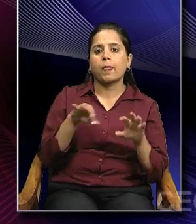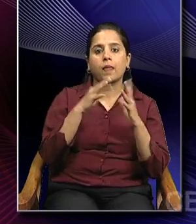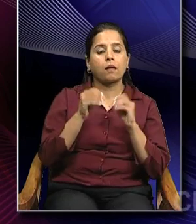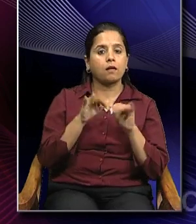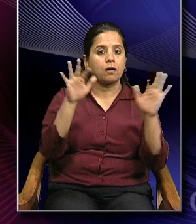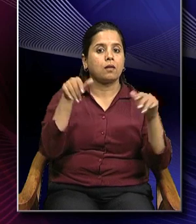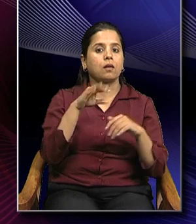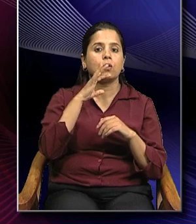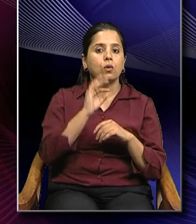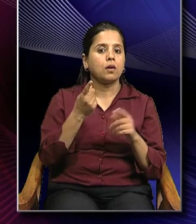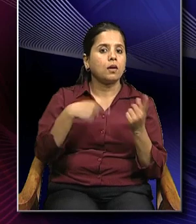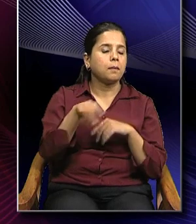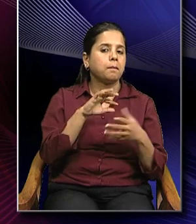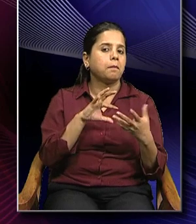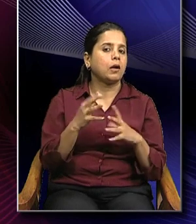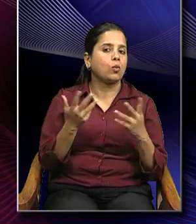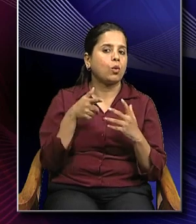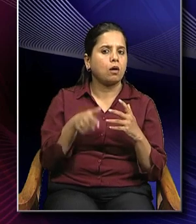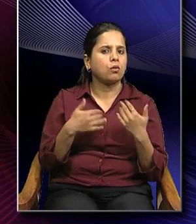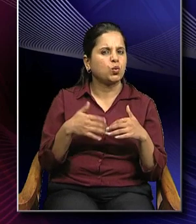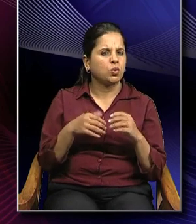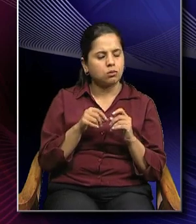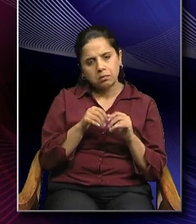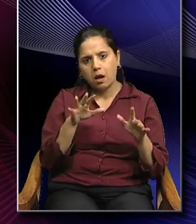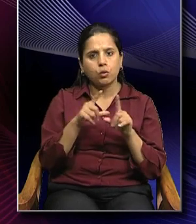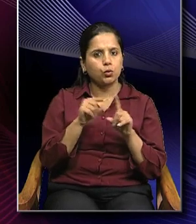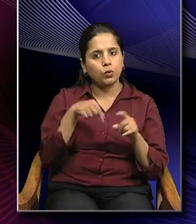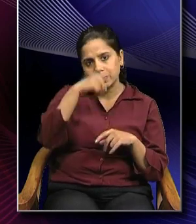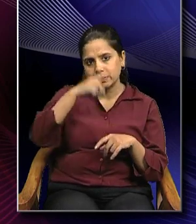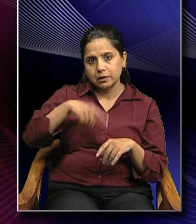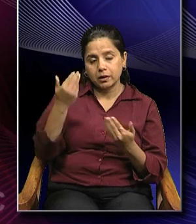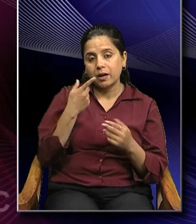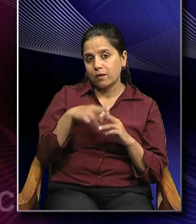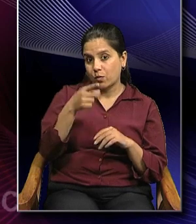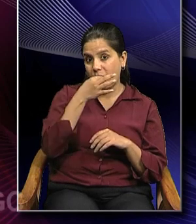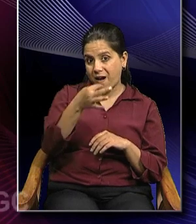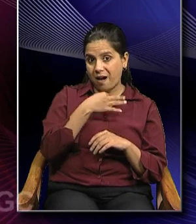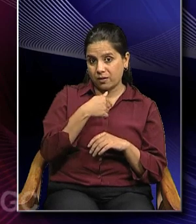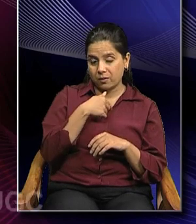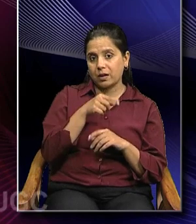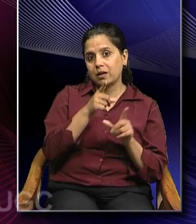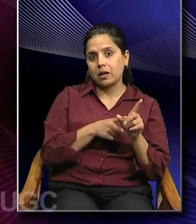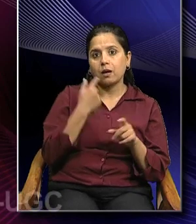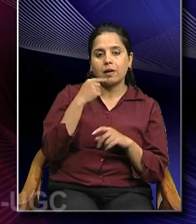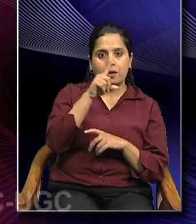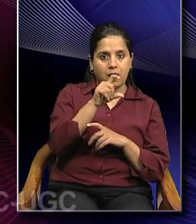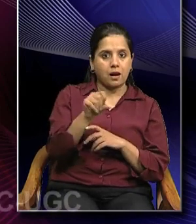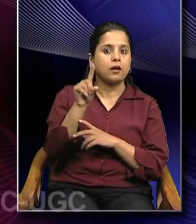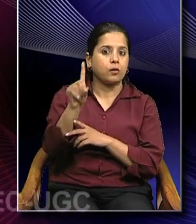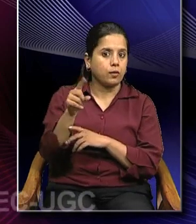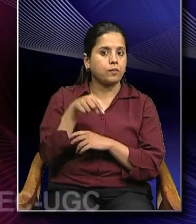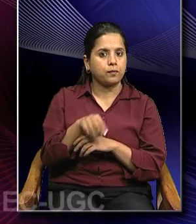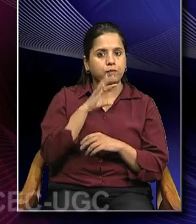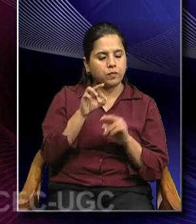globalization actually it created a level playing field. In India, if you ask me, in the year 1991, we